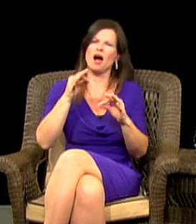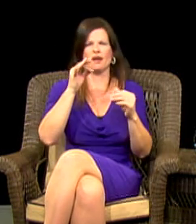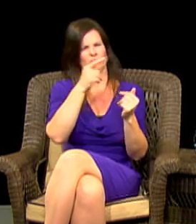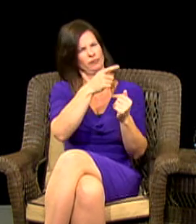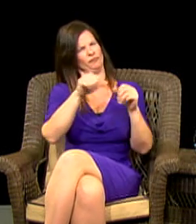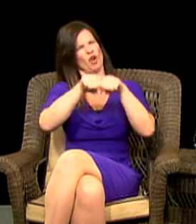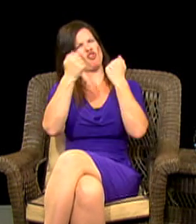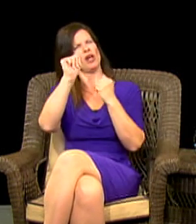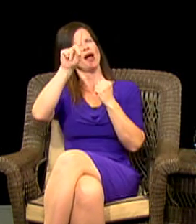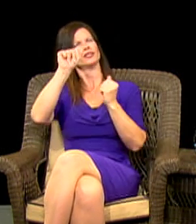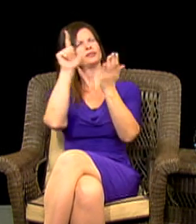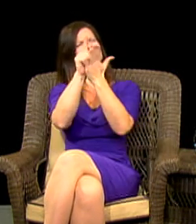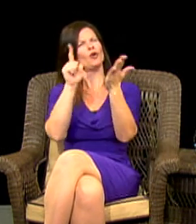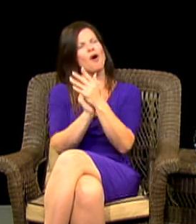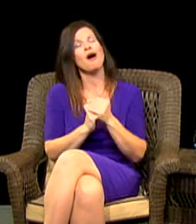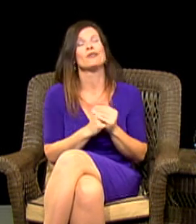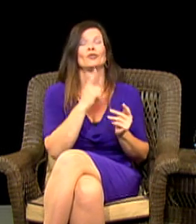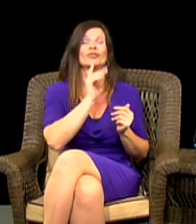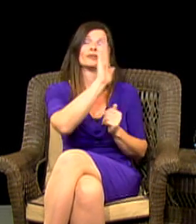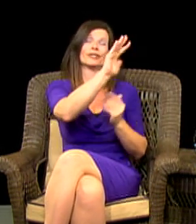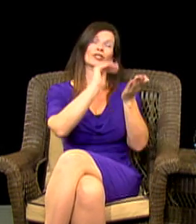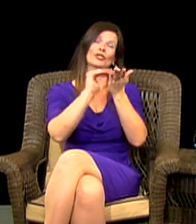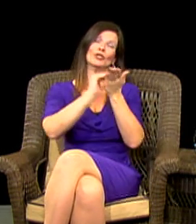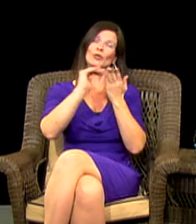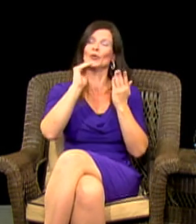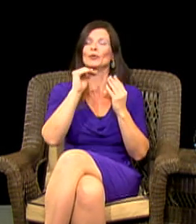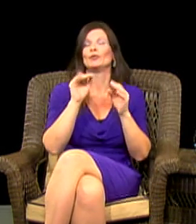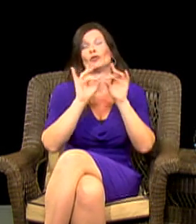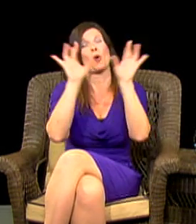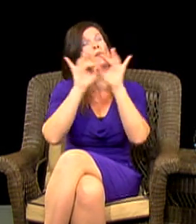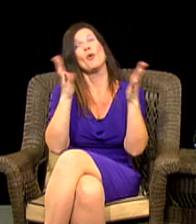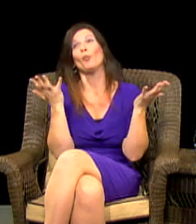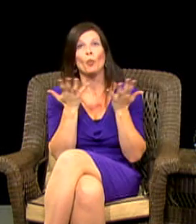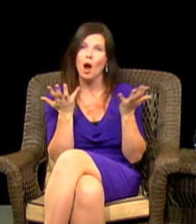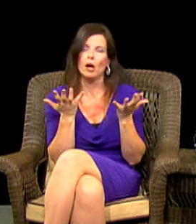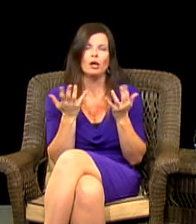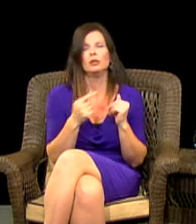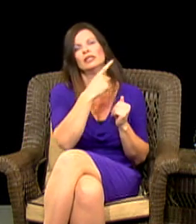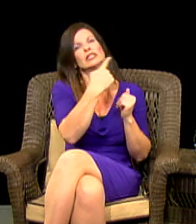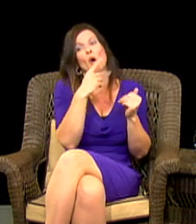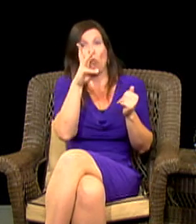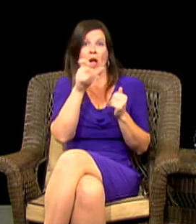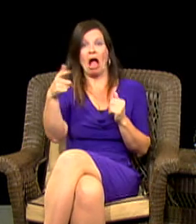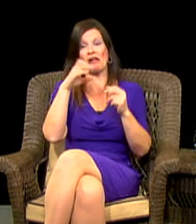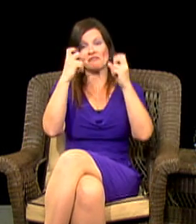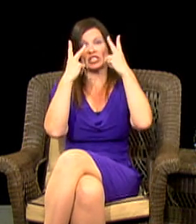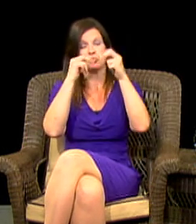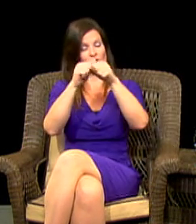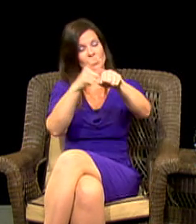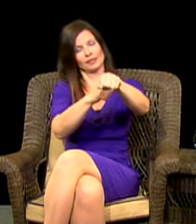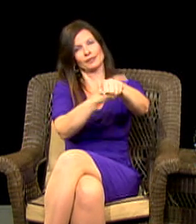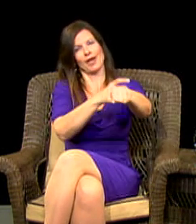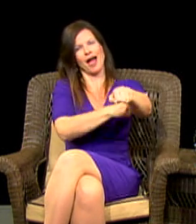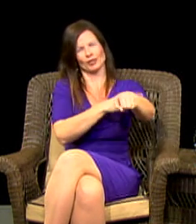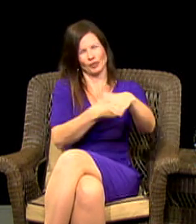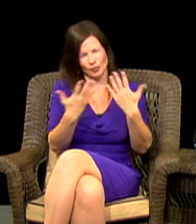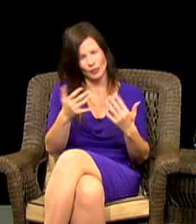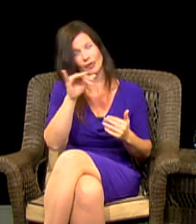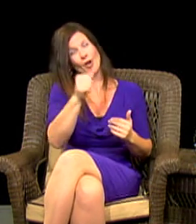basically explained that what they're doing is against the law, and they said, well,